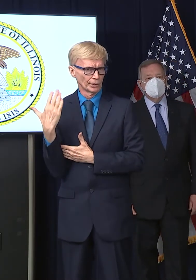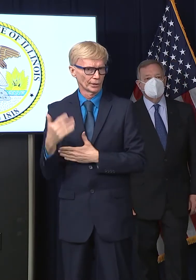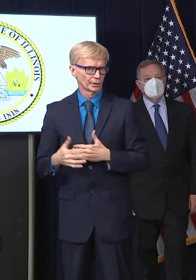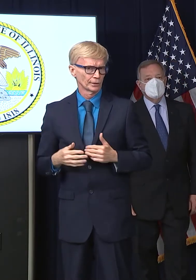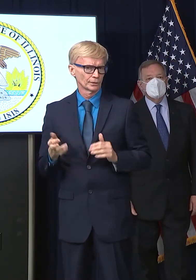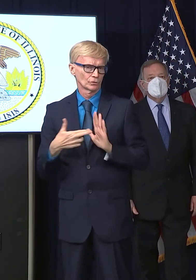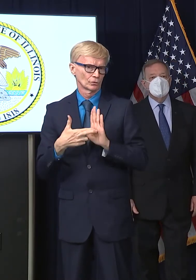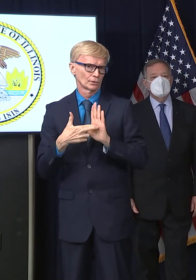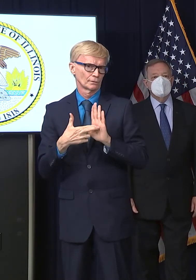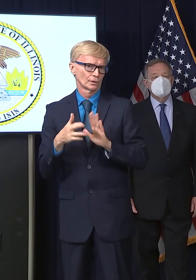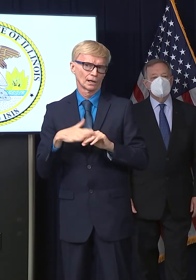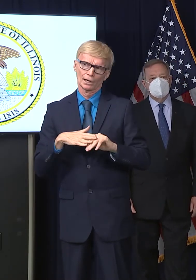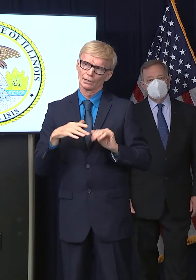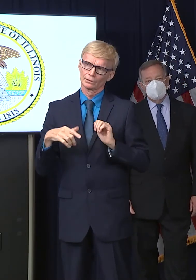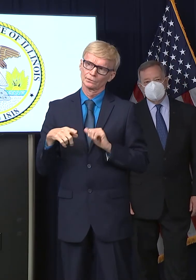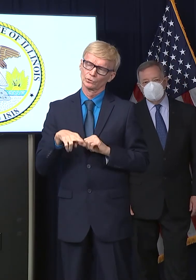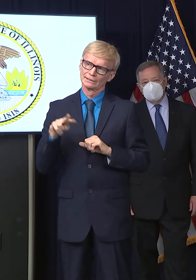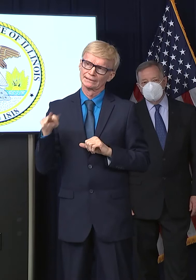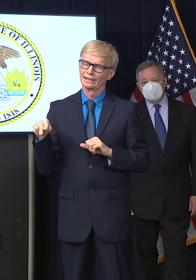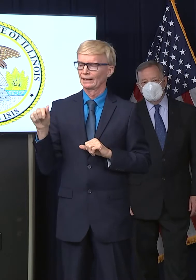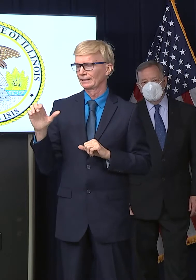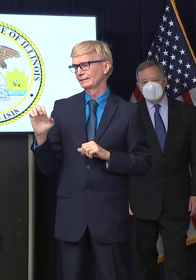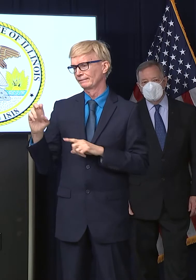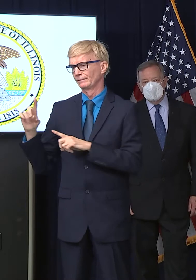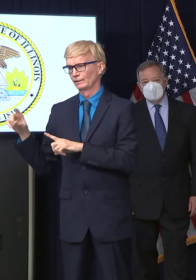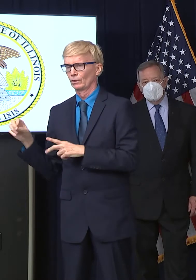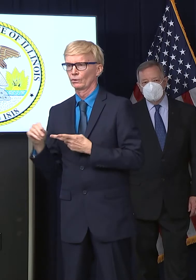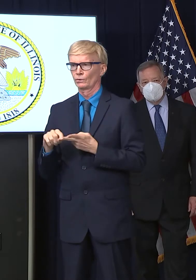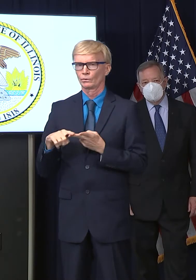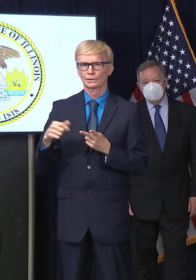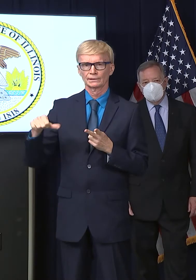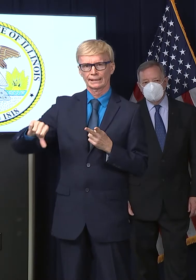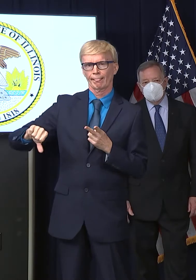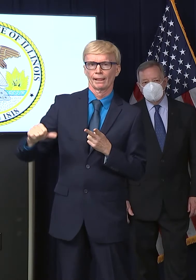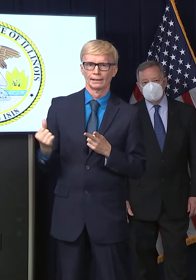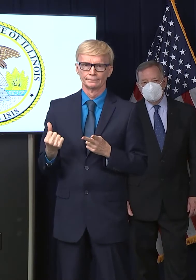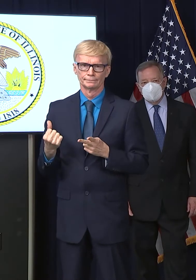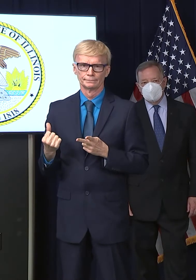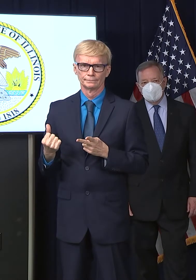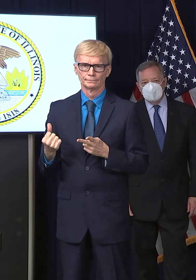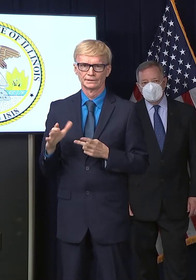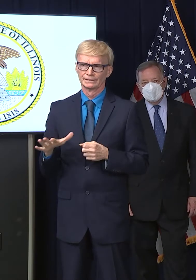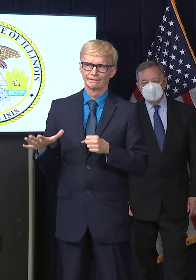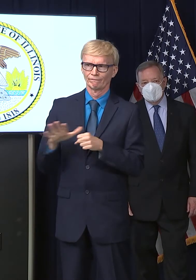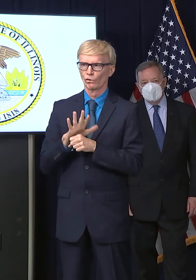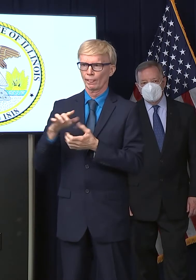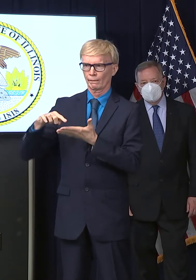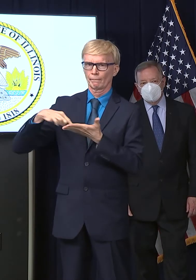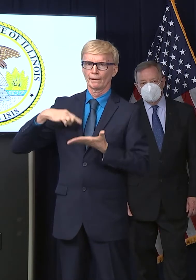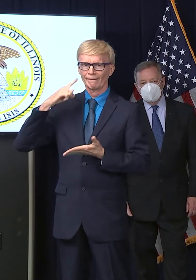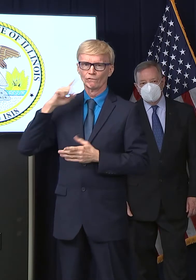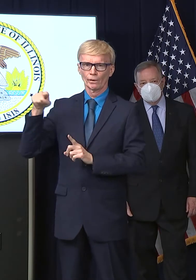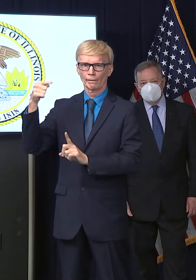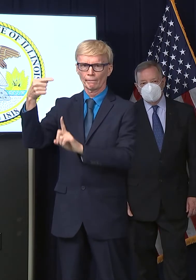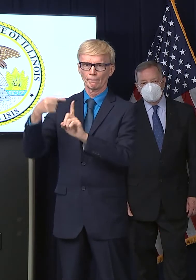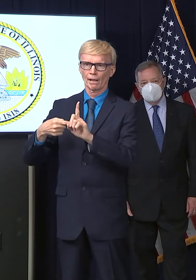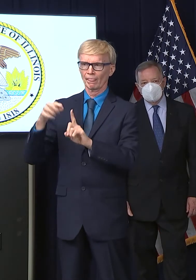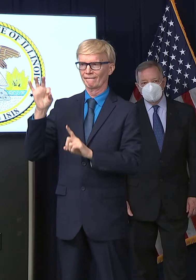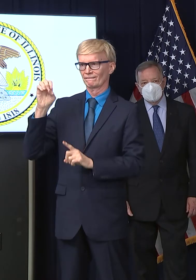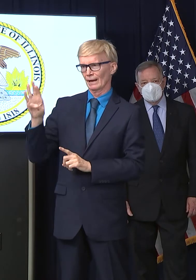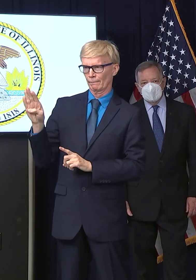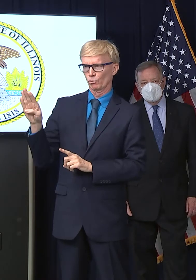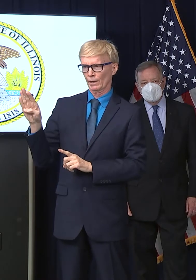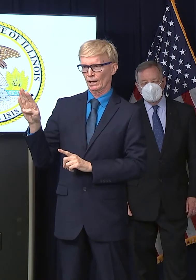ex-representative of the 22nd District, Ed Kodat, declined his full payment for the month of